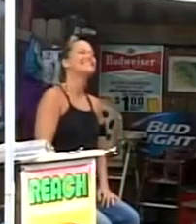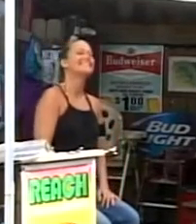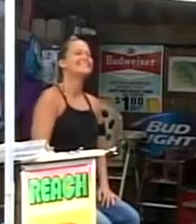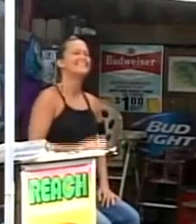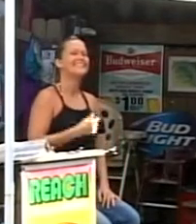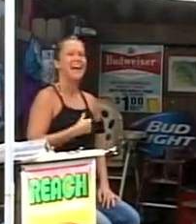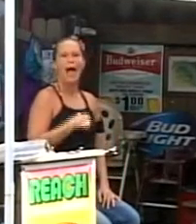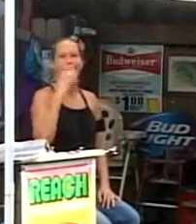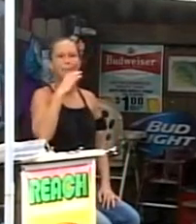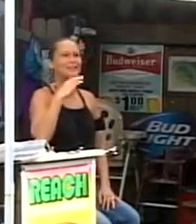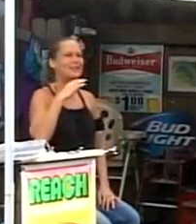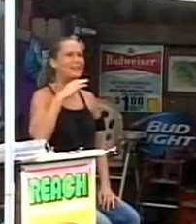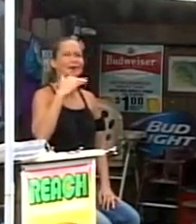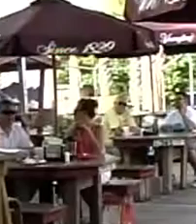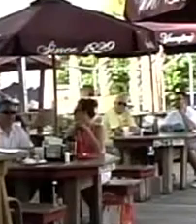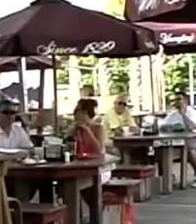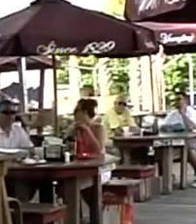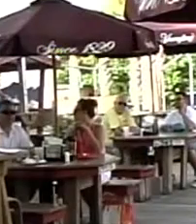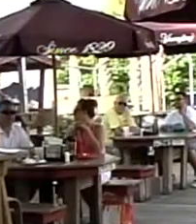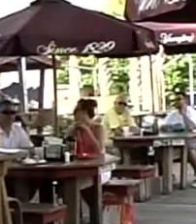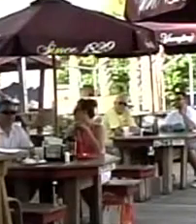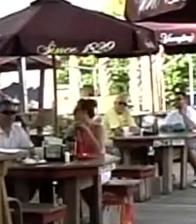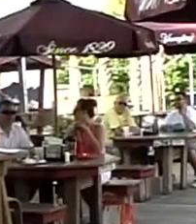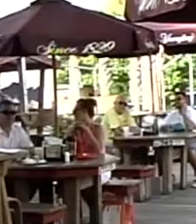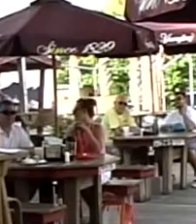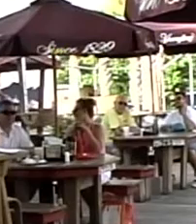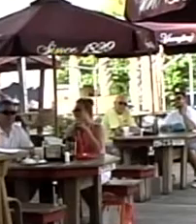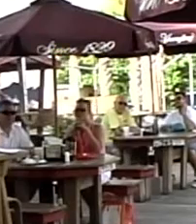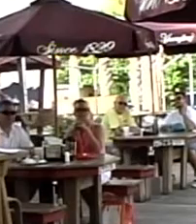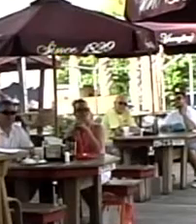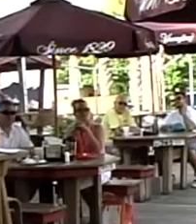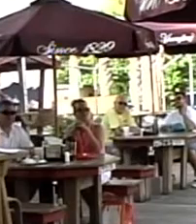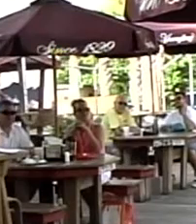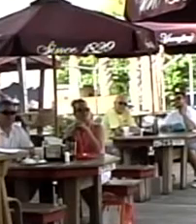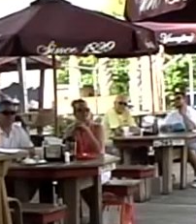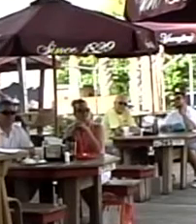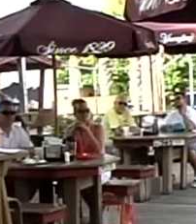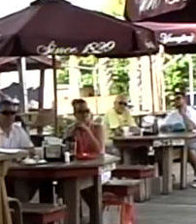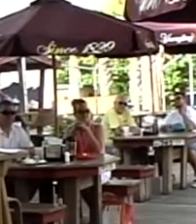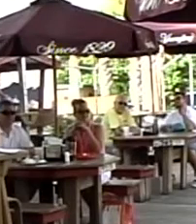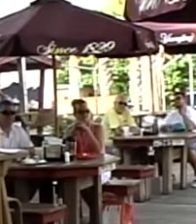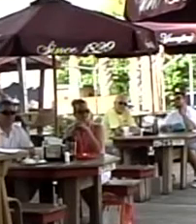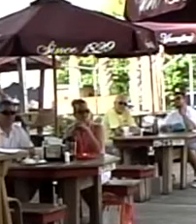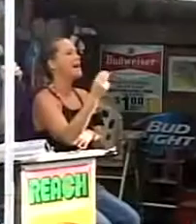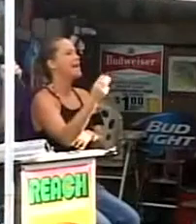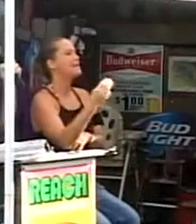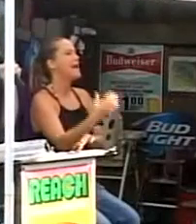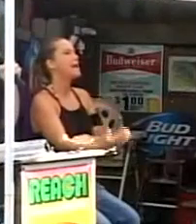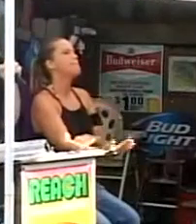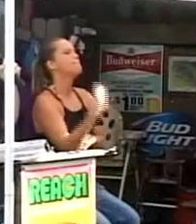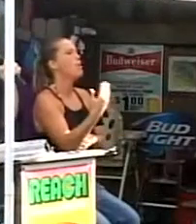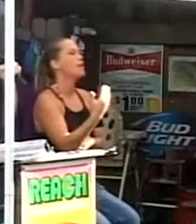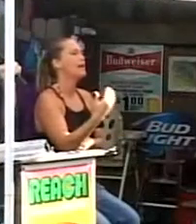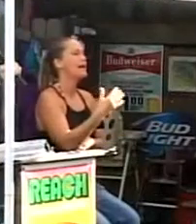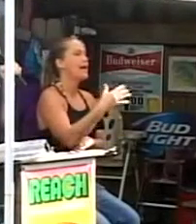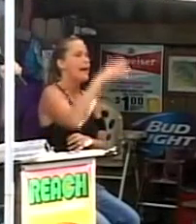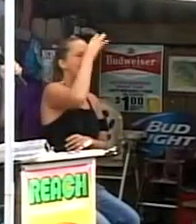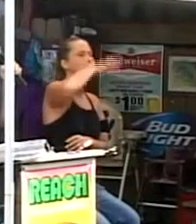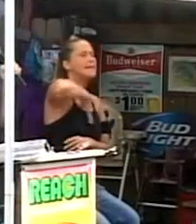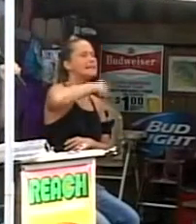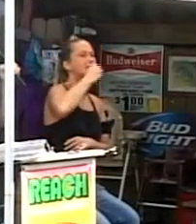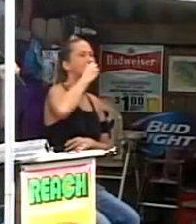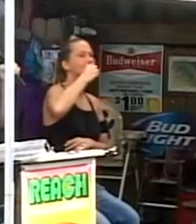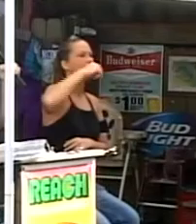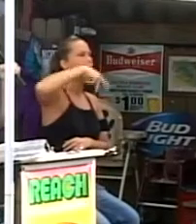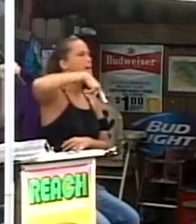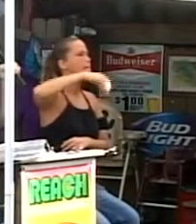looking at the wrong Ed. Ed wanted me to remind you of Monday men's breakfast at the Potbelly Deli, 7 a.m., and Wendy